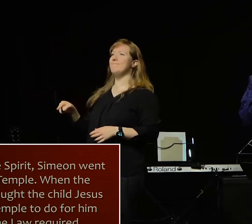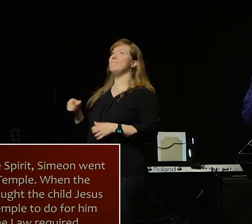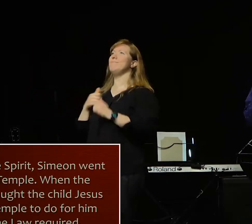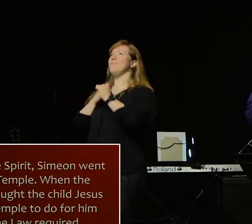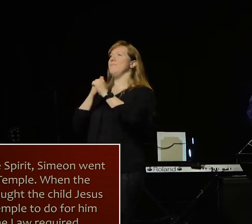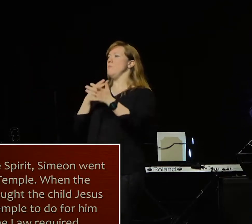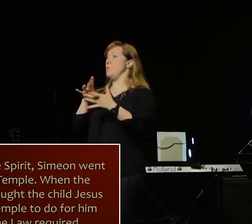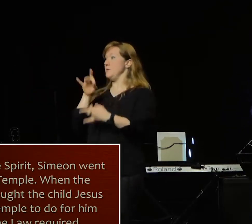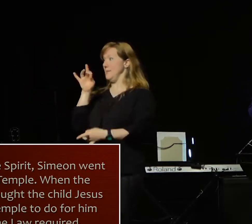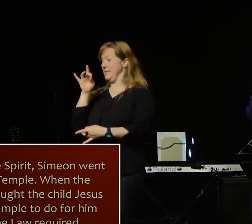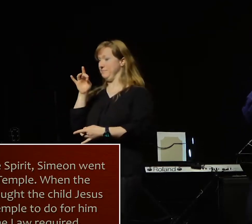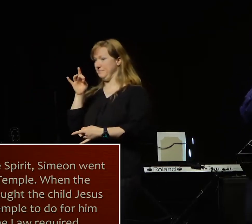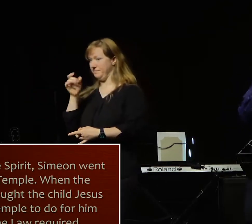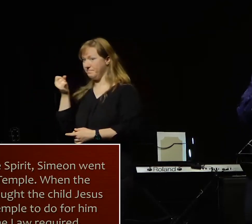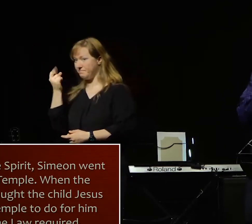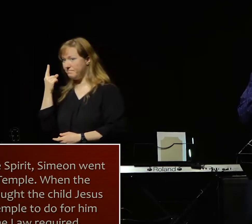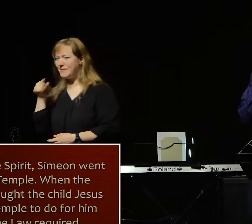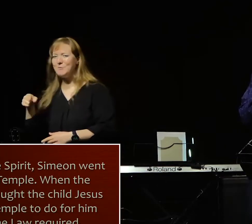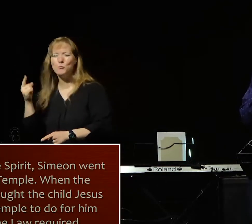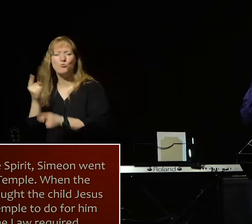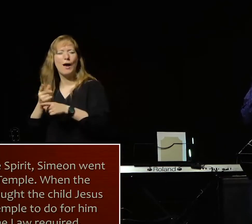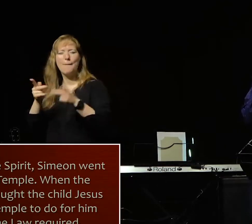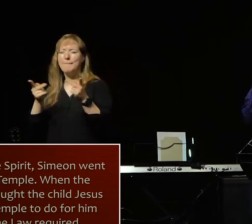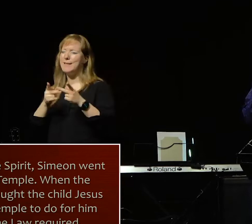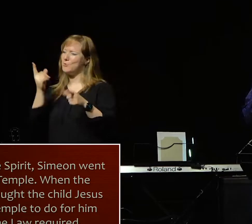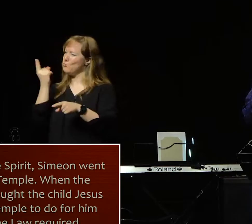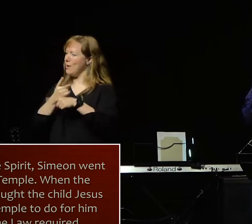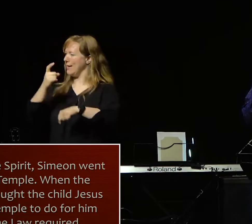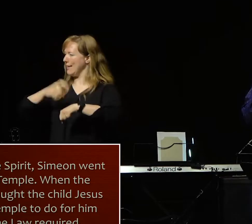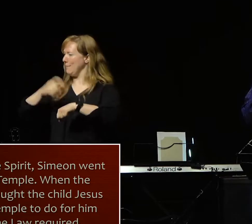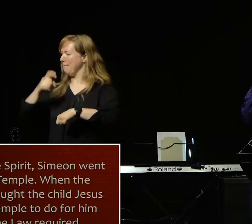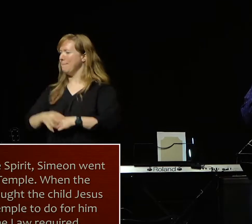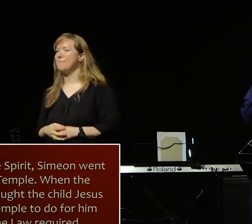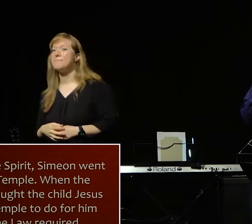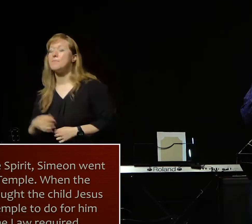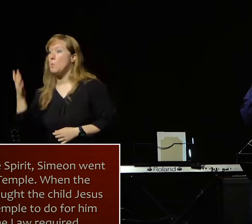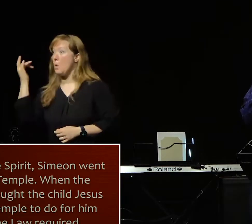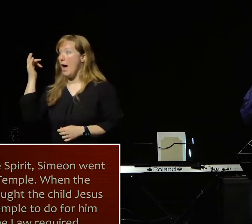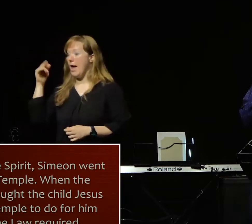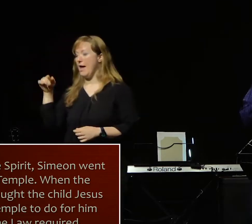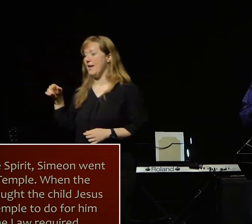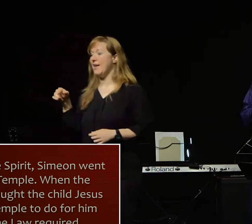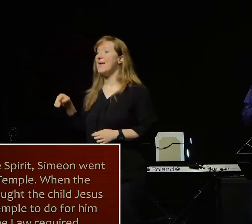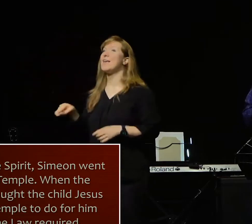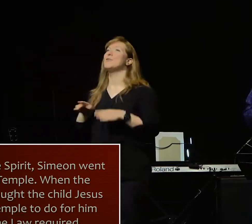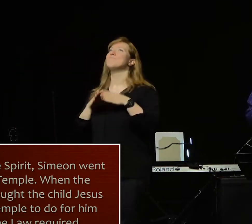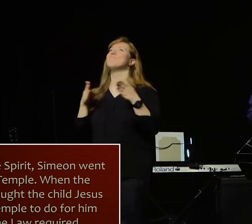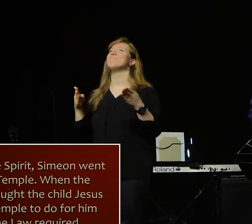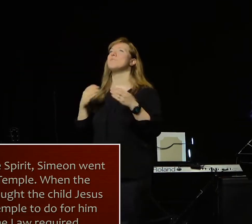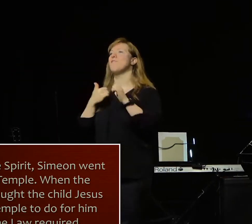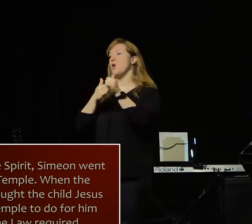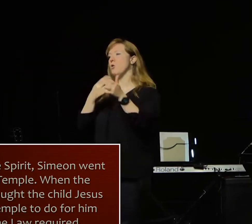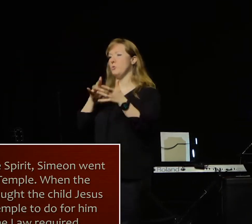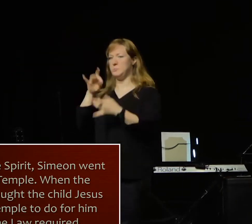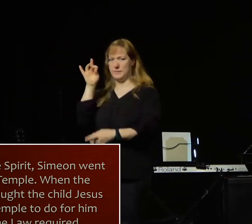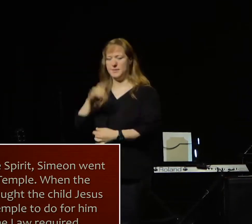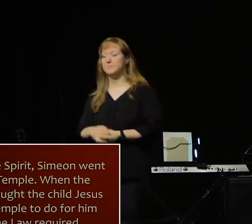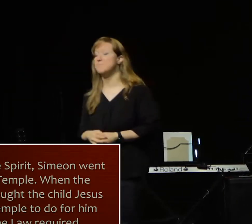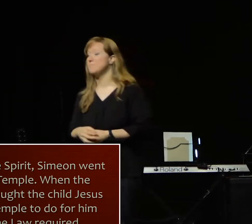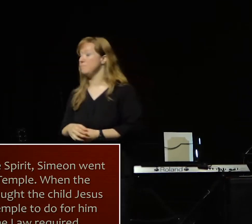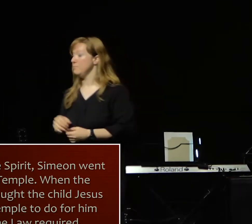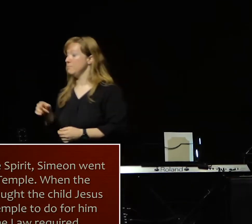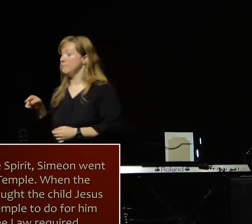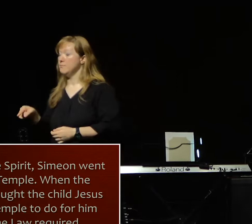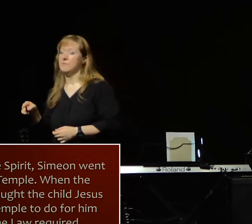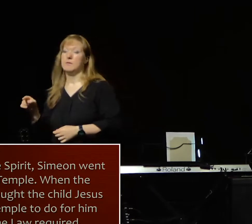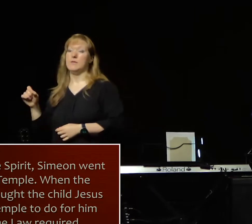this, he ended up being in the right place at the right time because he was allowing the Spirit to lead him. Led by the Spirit,